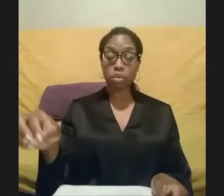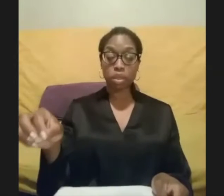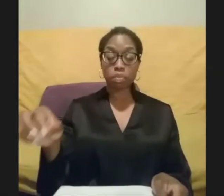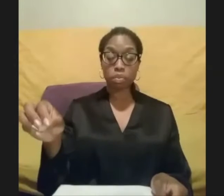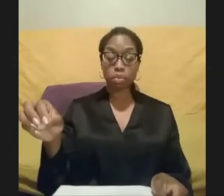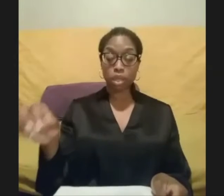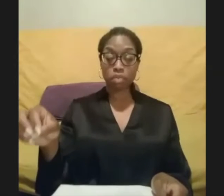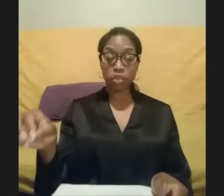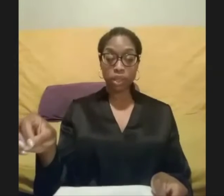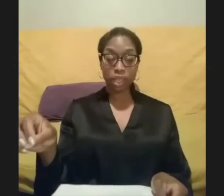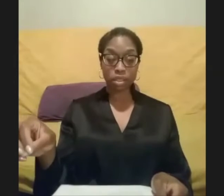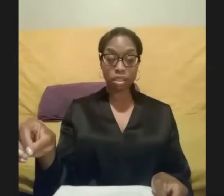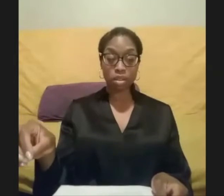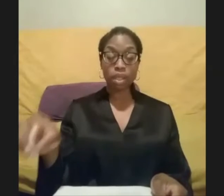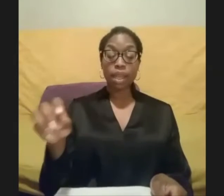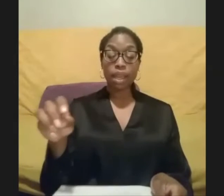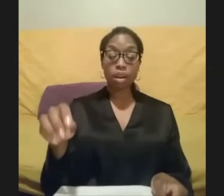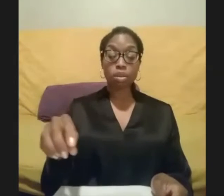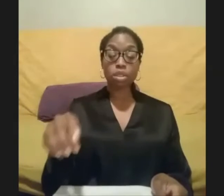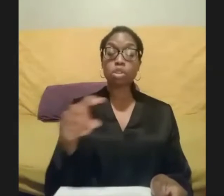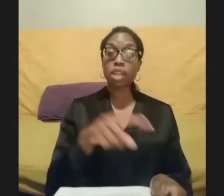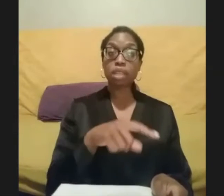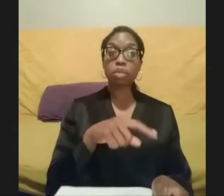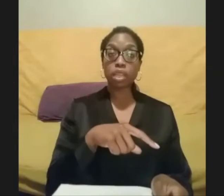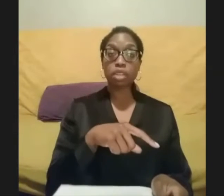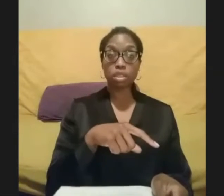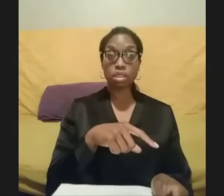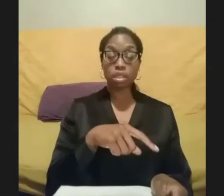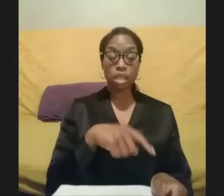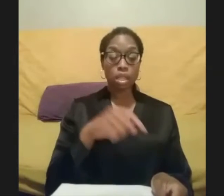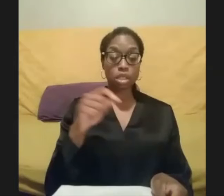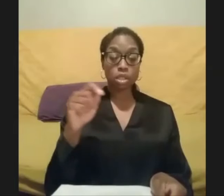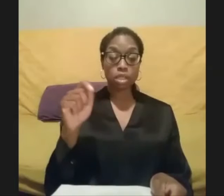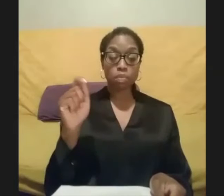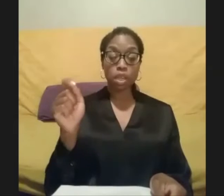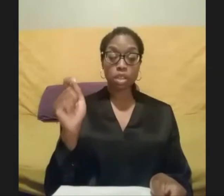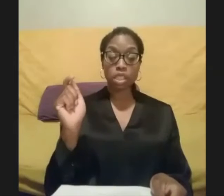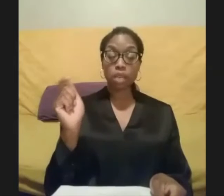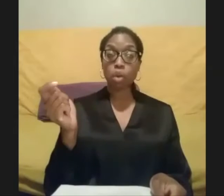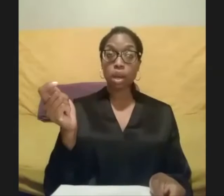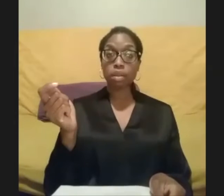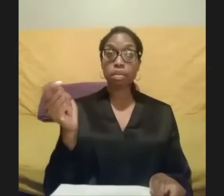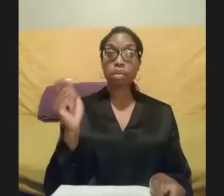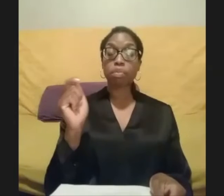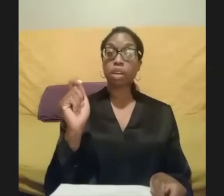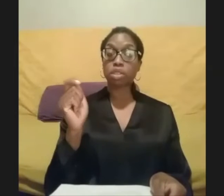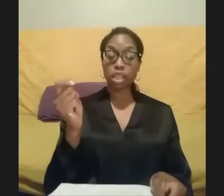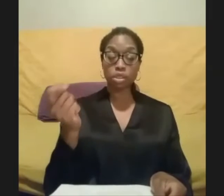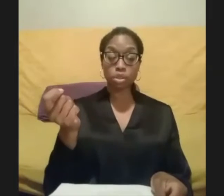increased presence of ovarian cancer. And also genetic mutations, such as BRCA1, BRCA2,